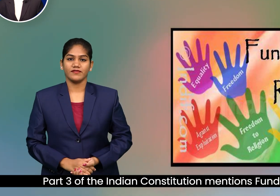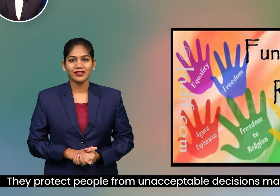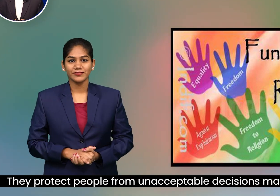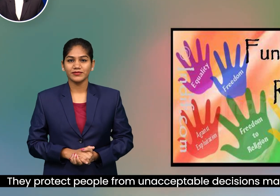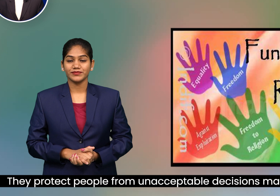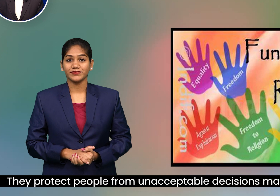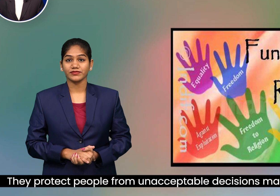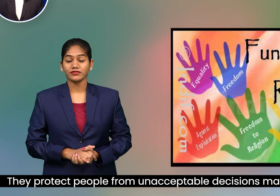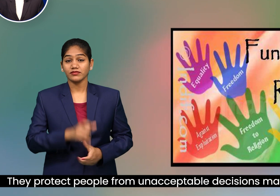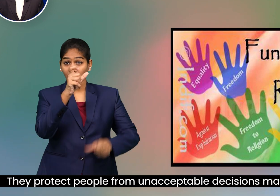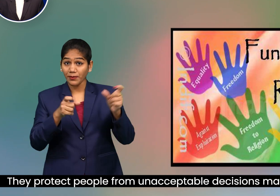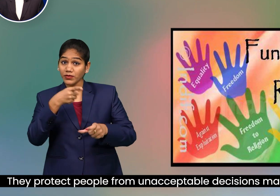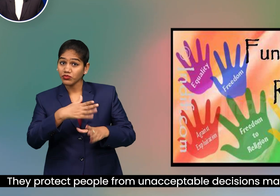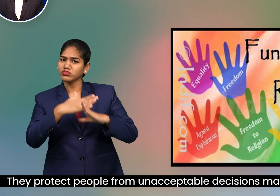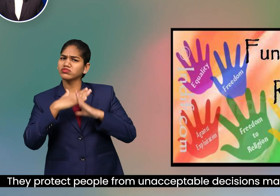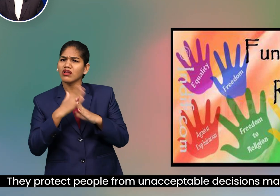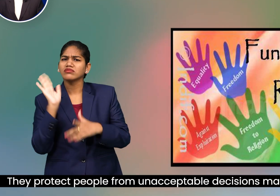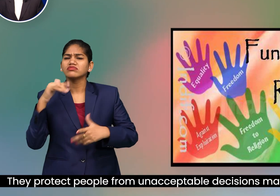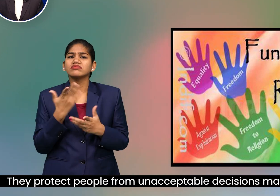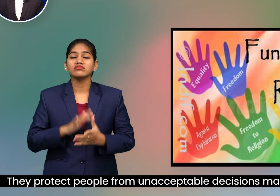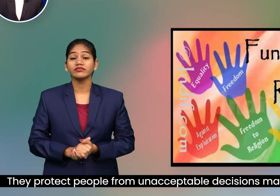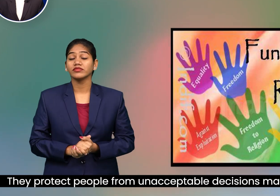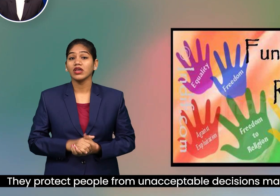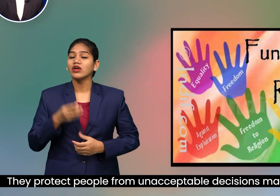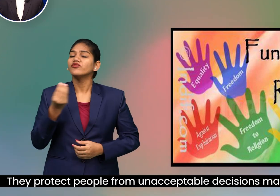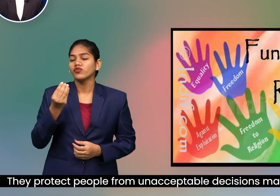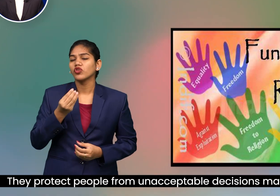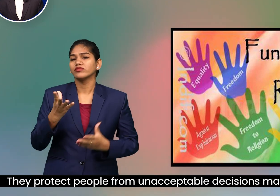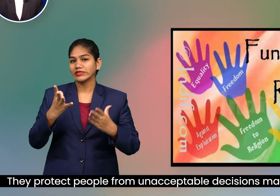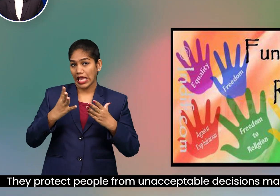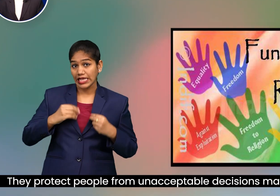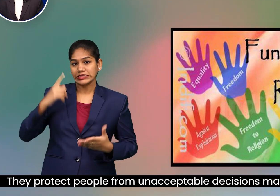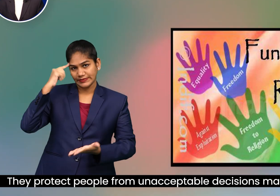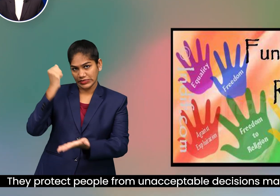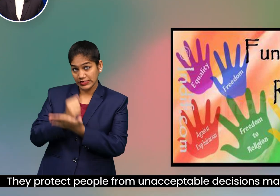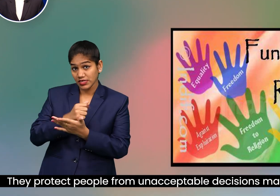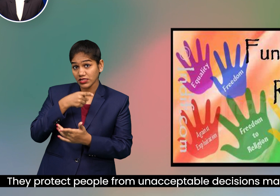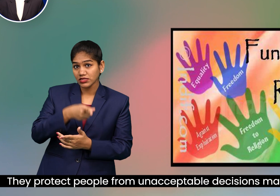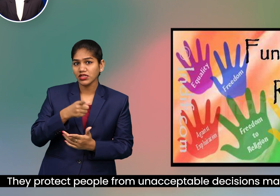They protect people from unacceptable decisions made by the